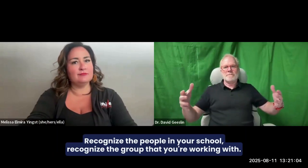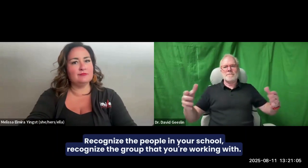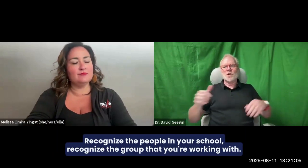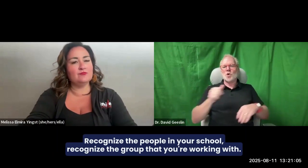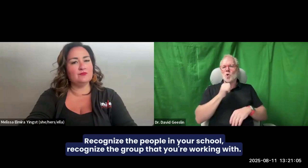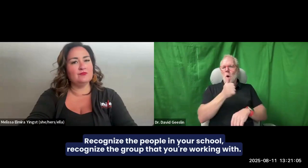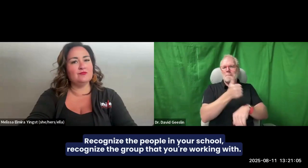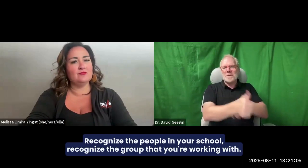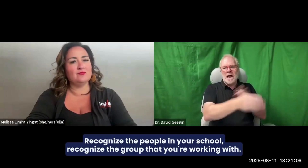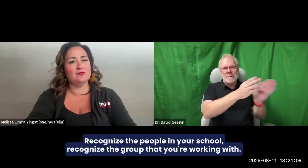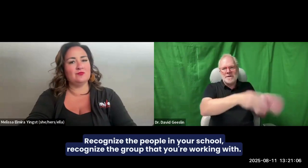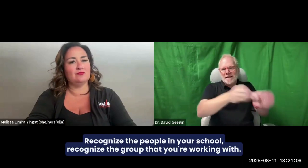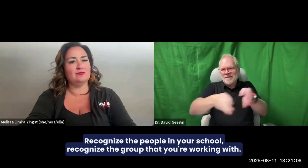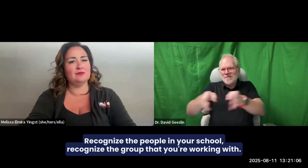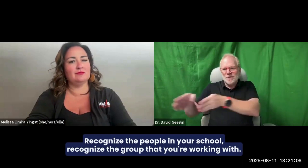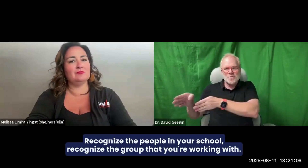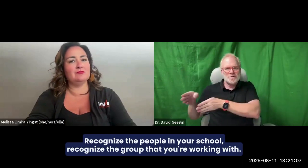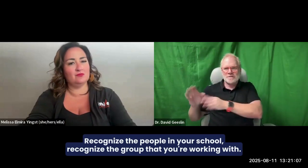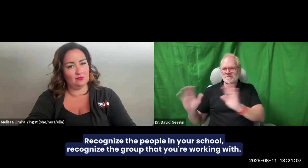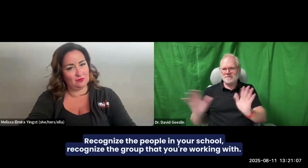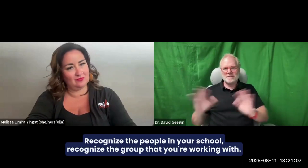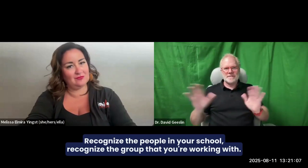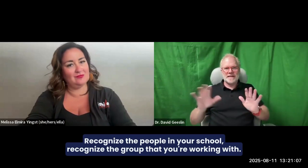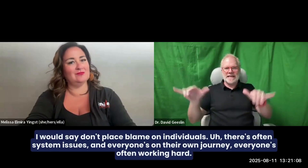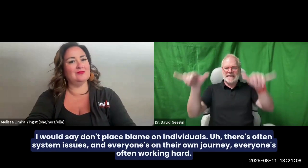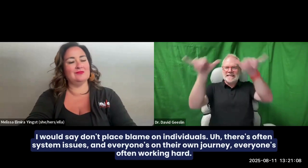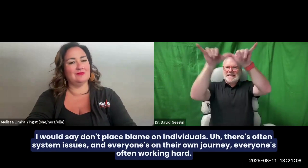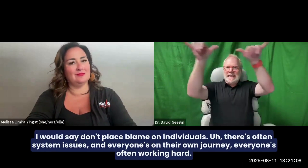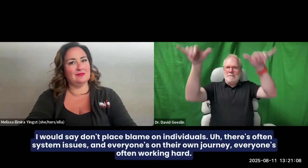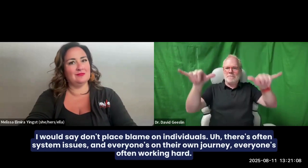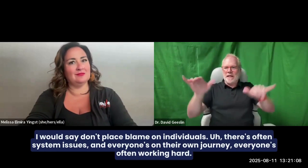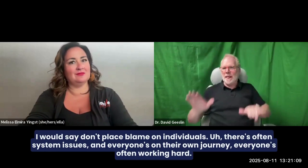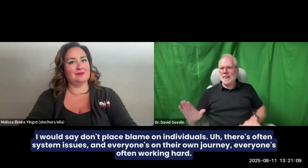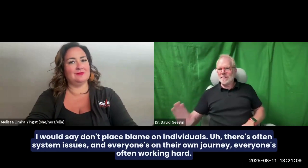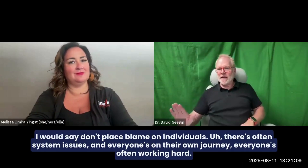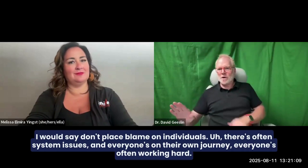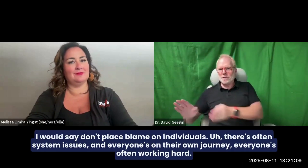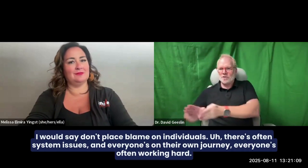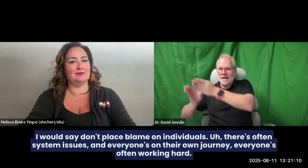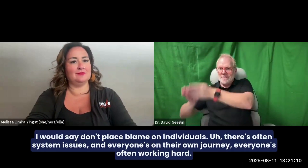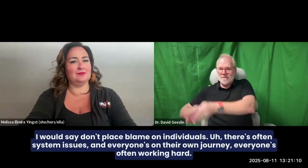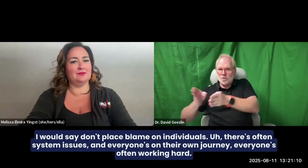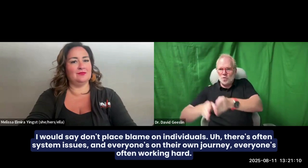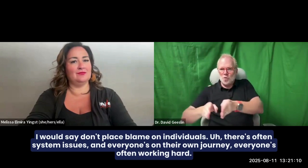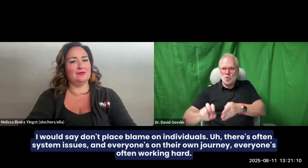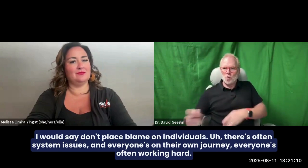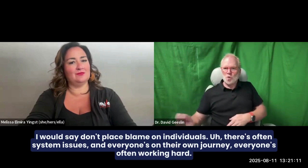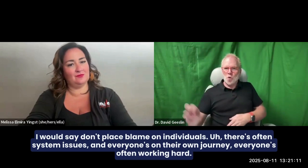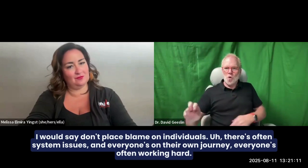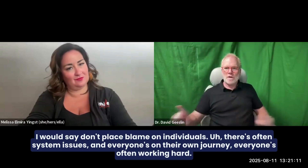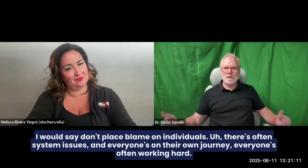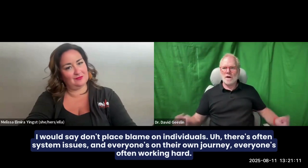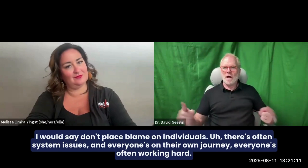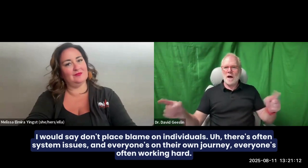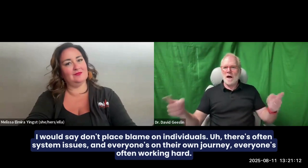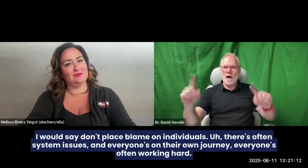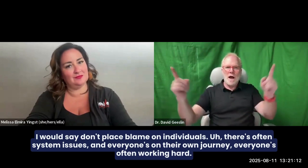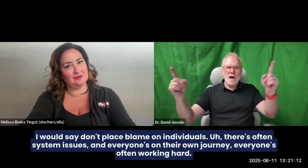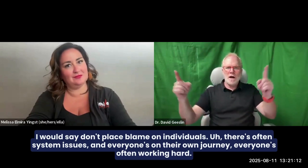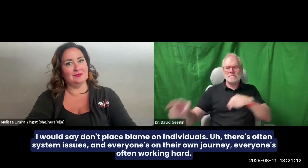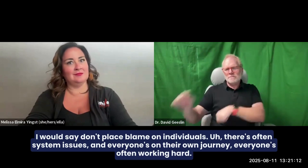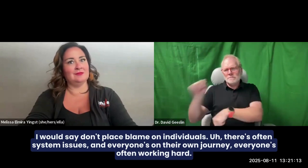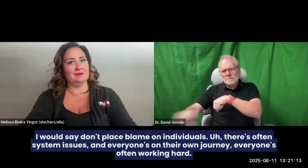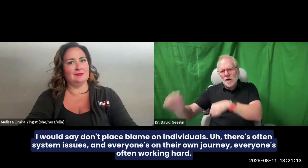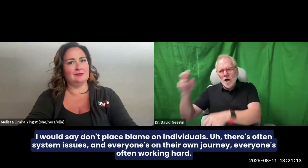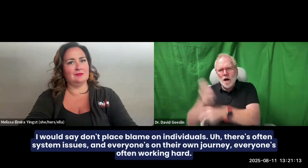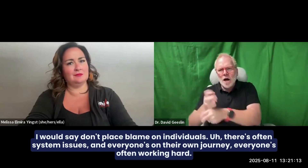the people in your school, recognize the group that you're working with. I would say don't place blame on individuals. There's